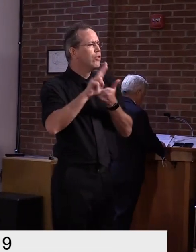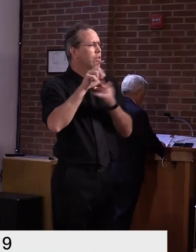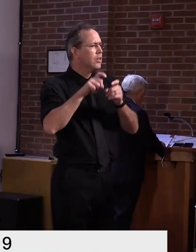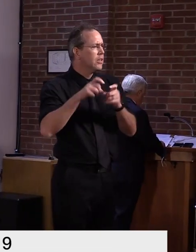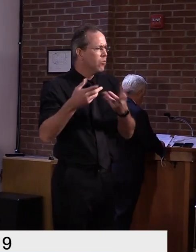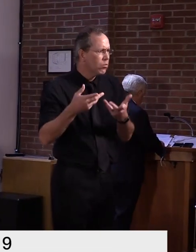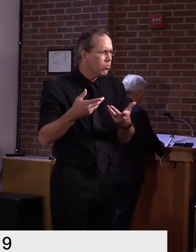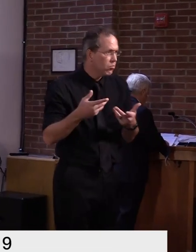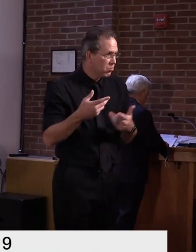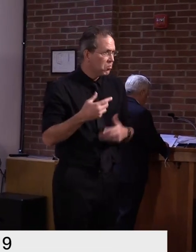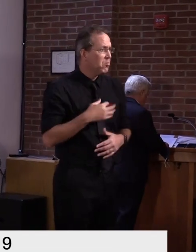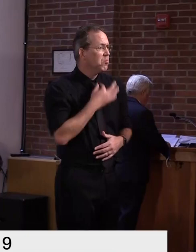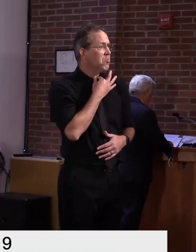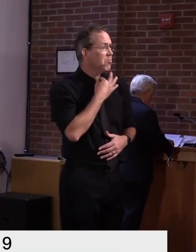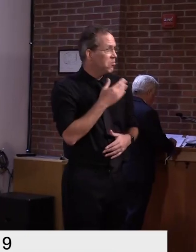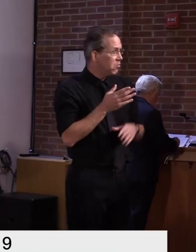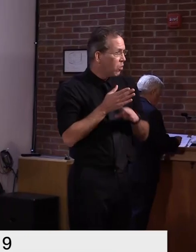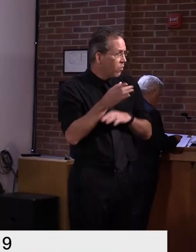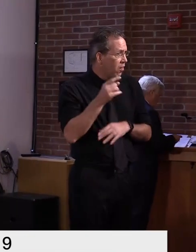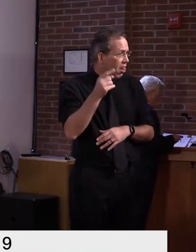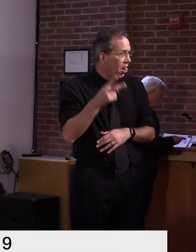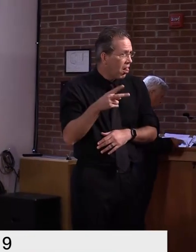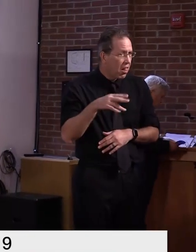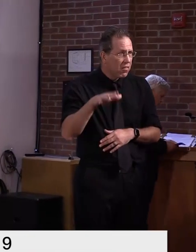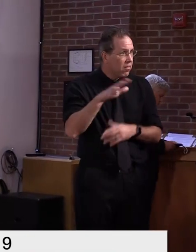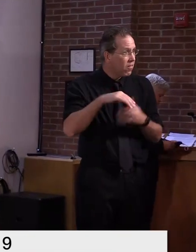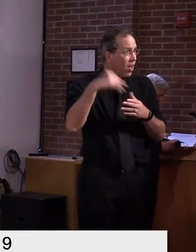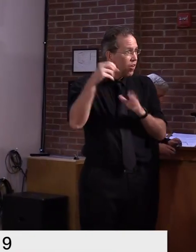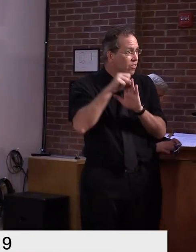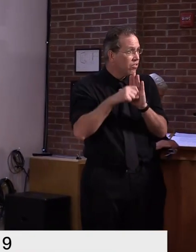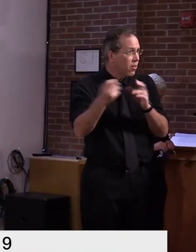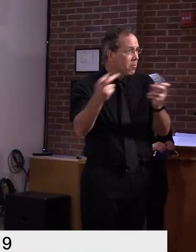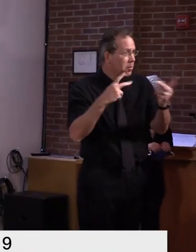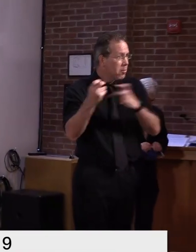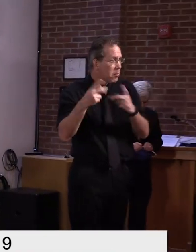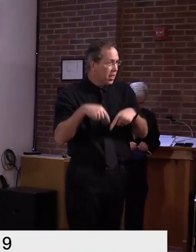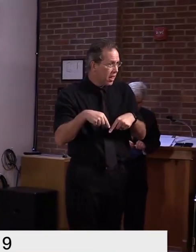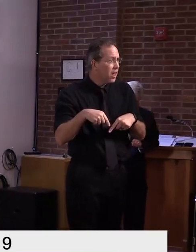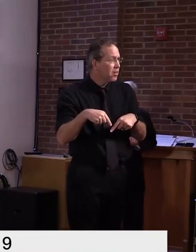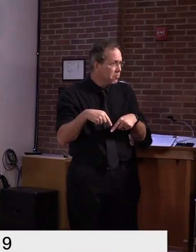the out-of-state kids who've now been tested at least once. Are we,